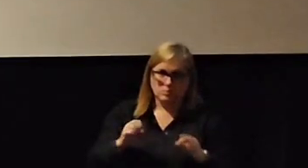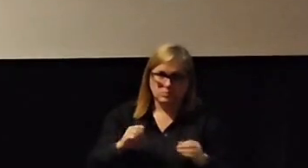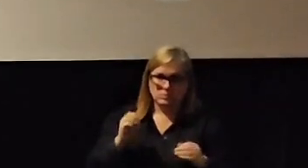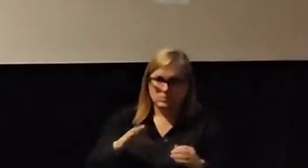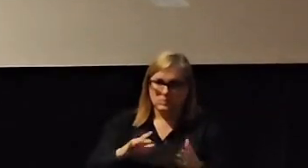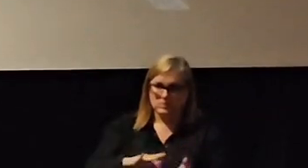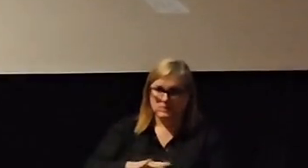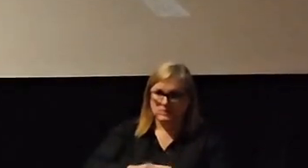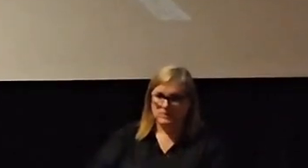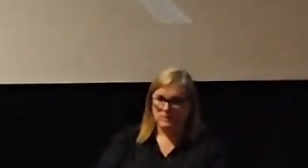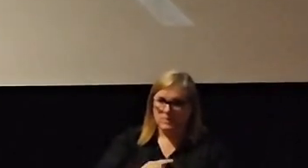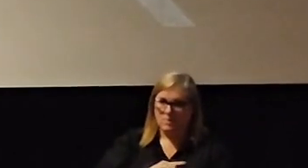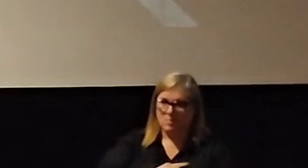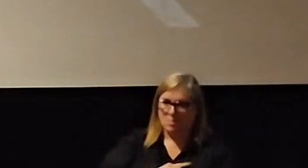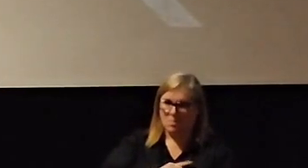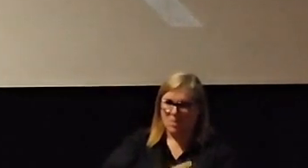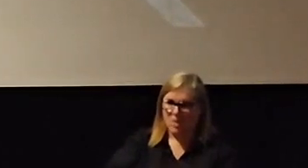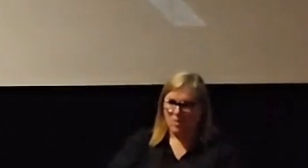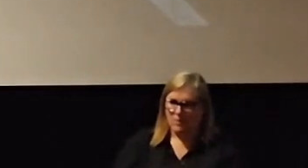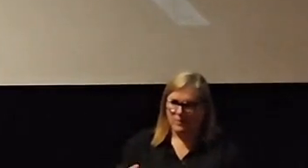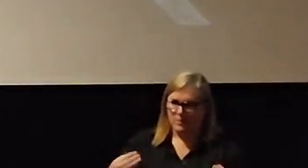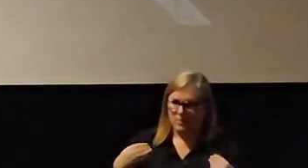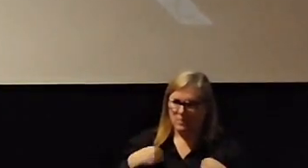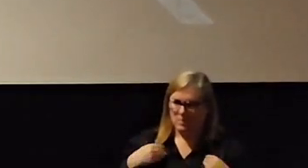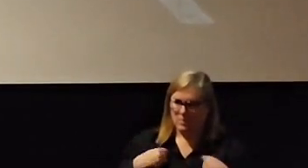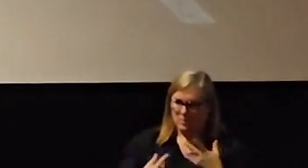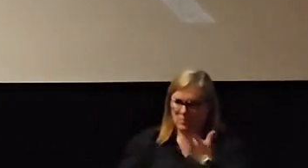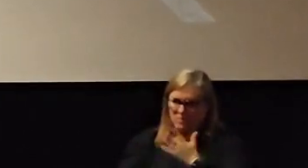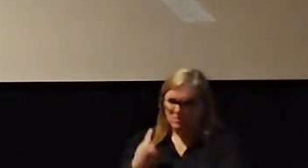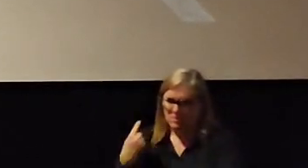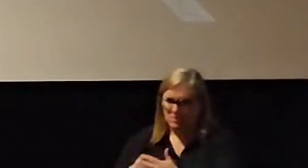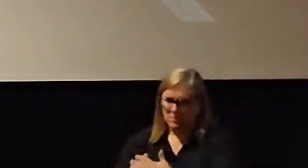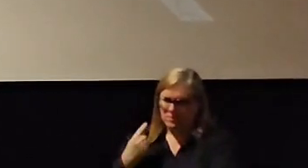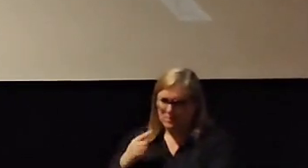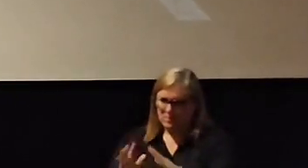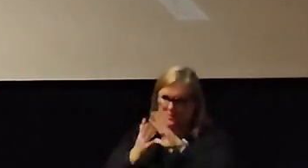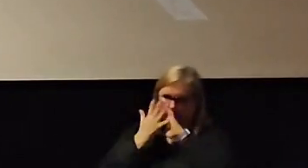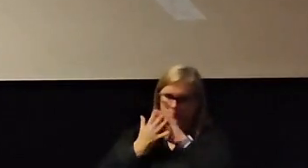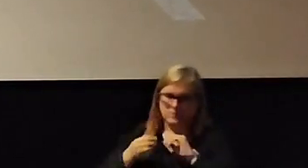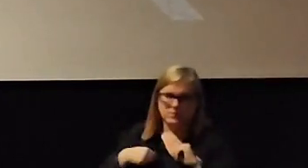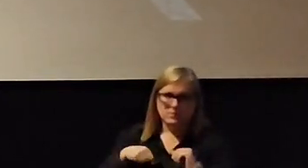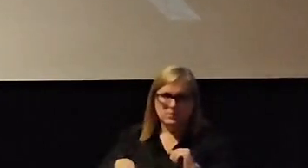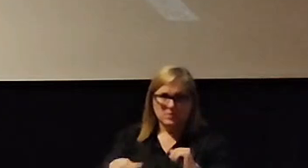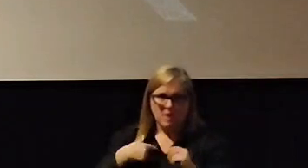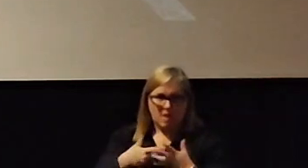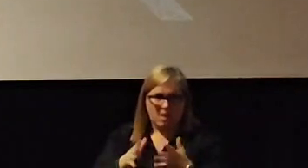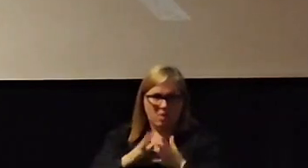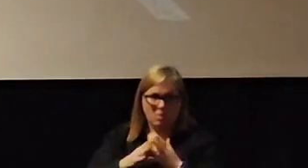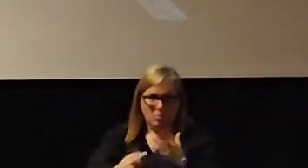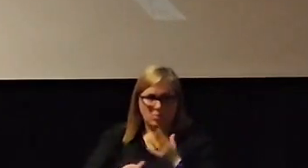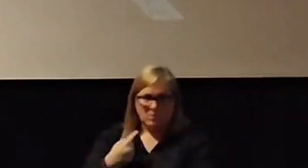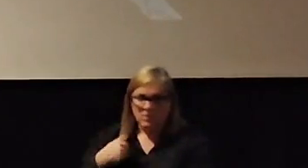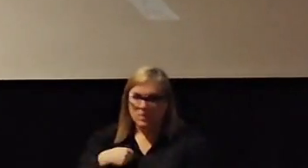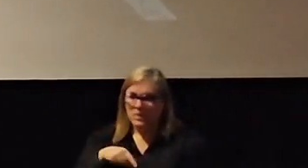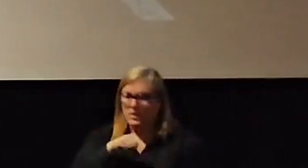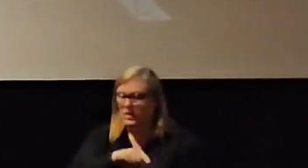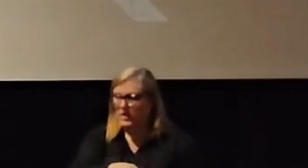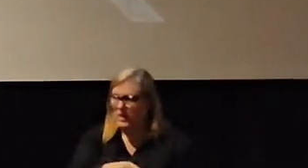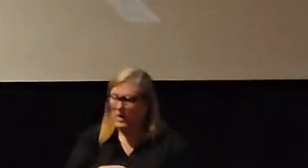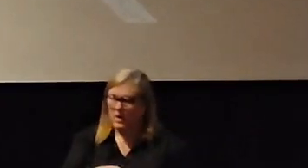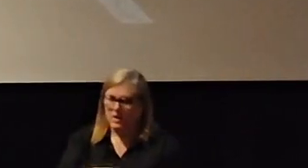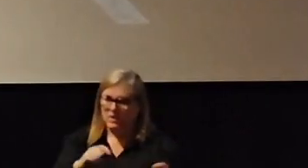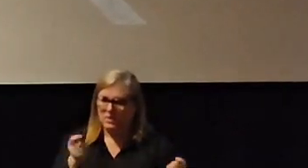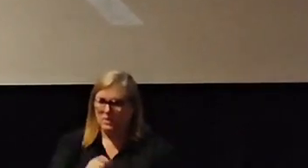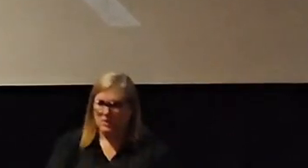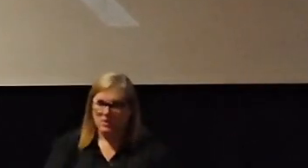powerful firms we've ever encountered. How they got here is that they've also crafted a degree of